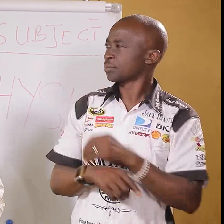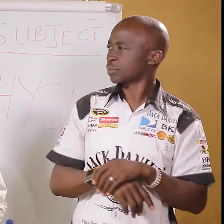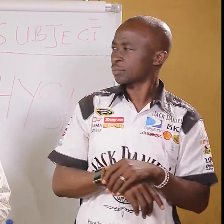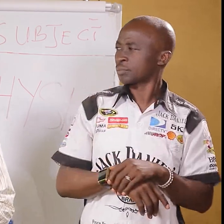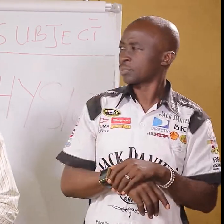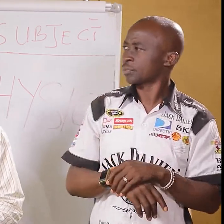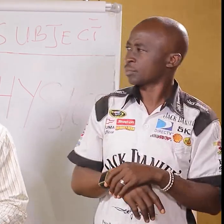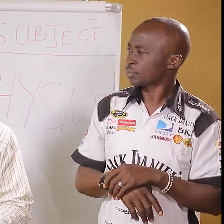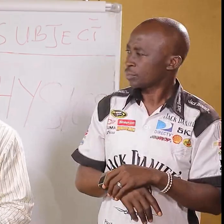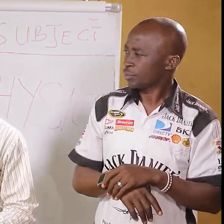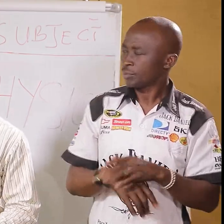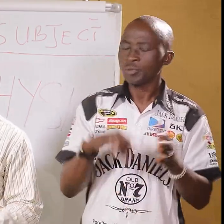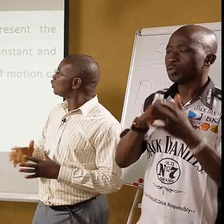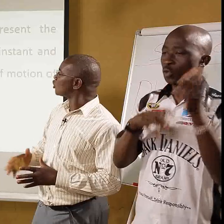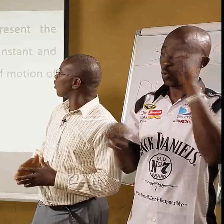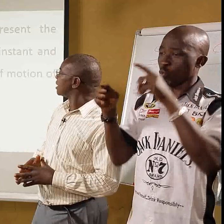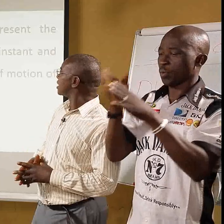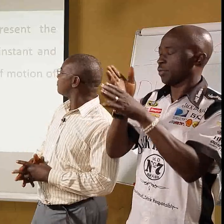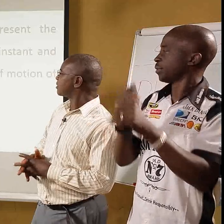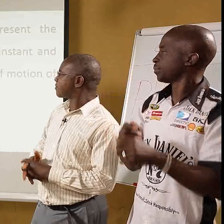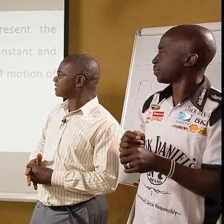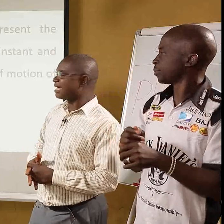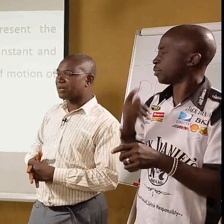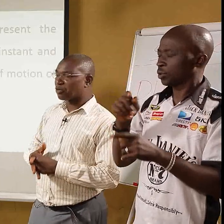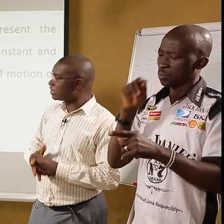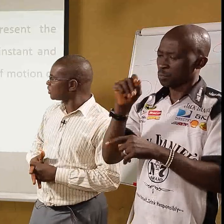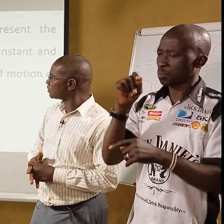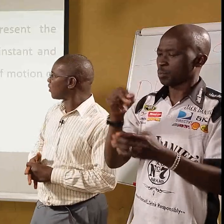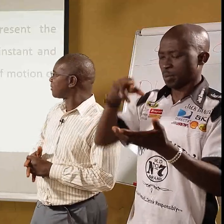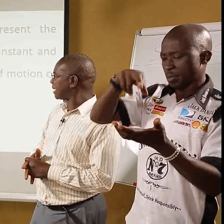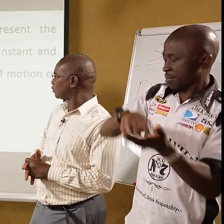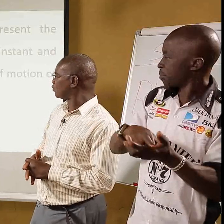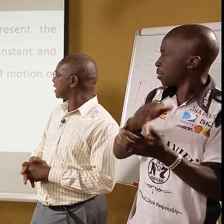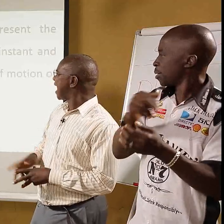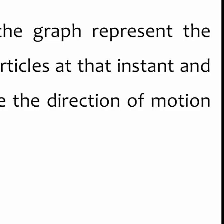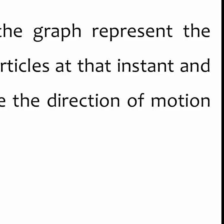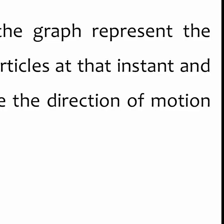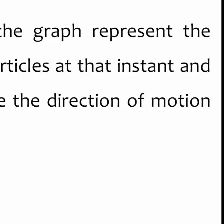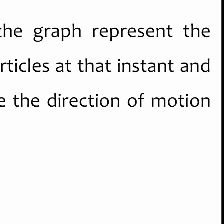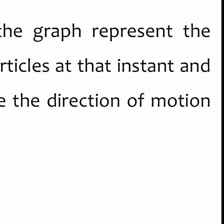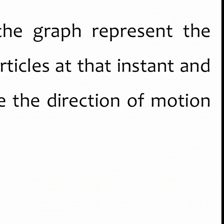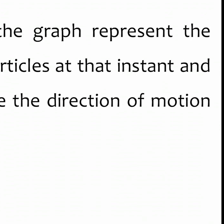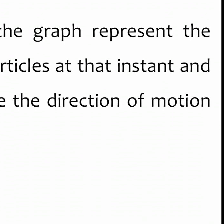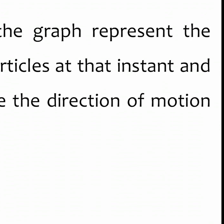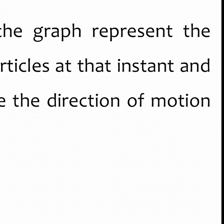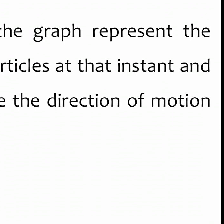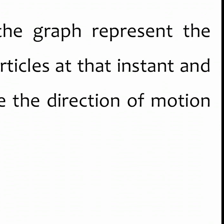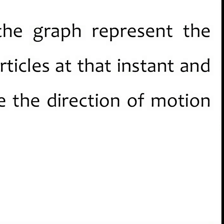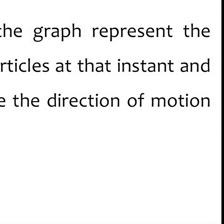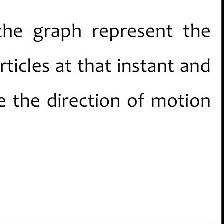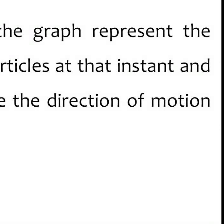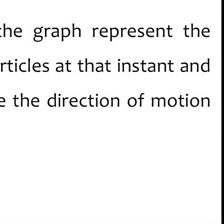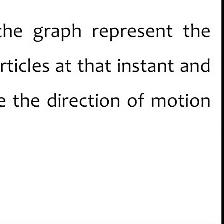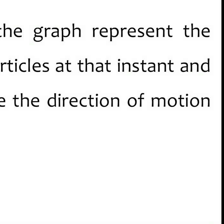lambda is a Greek letter known as wavelength. The dots on the graph represent the positions of the particles at that instant. We say